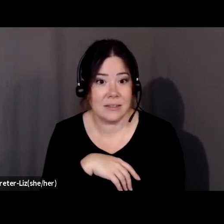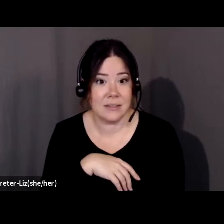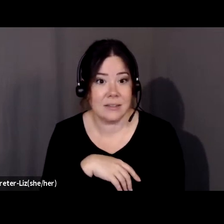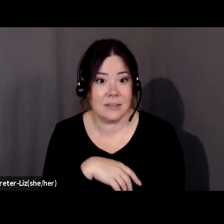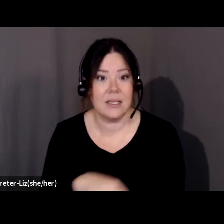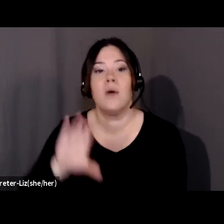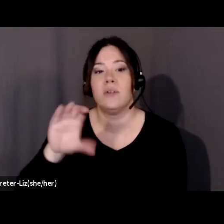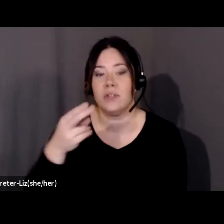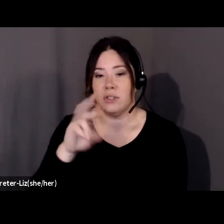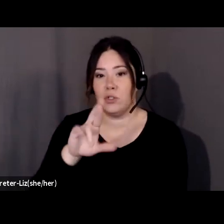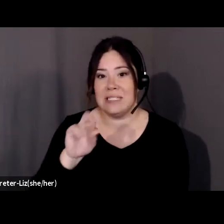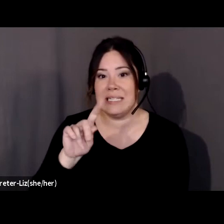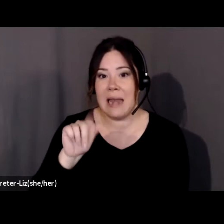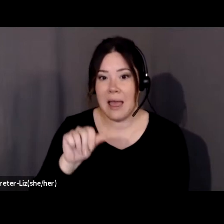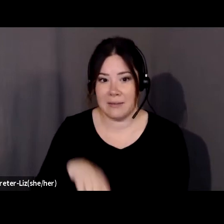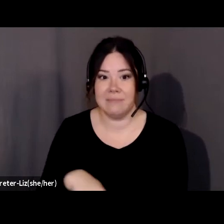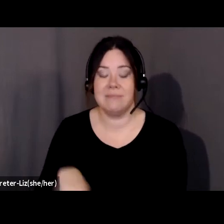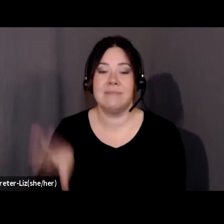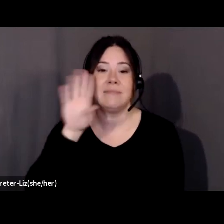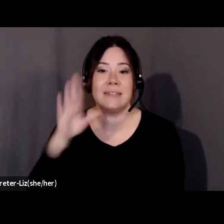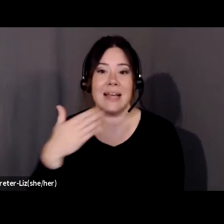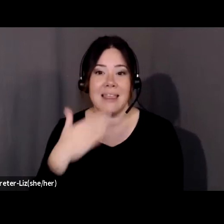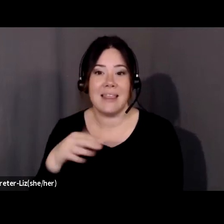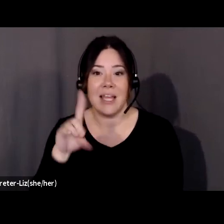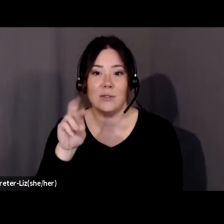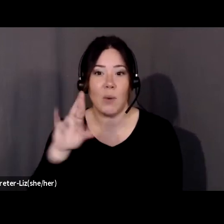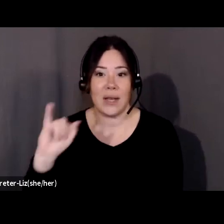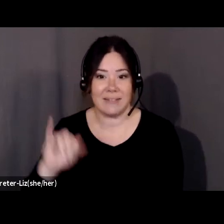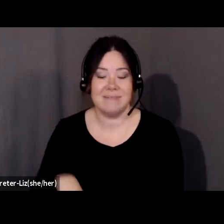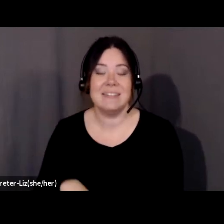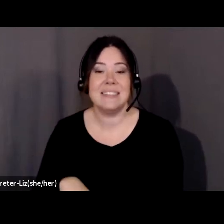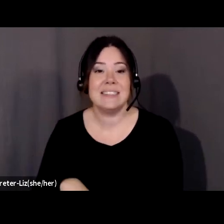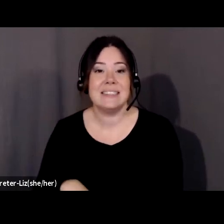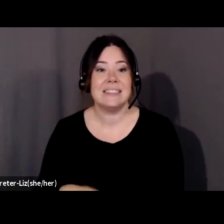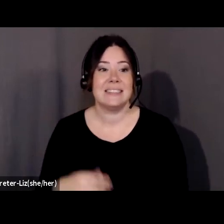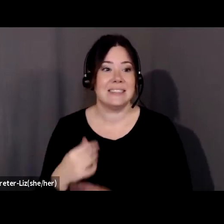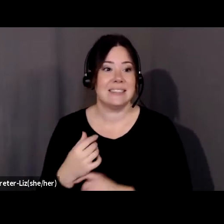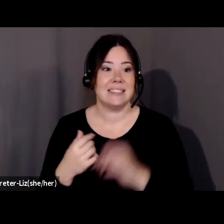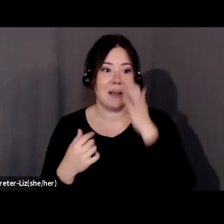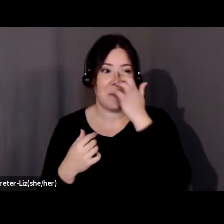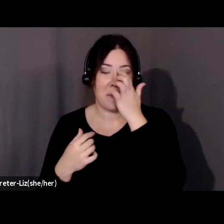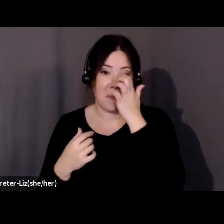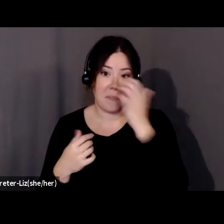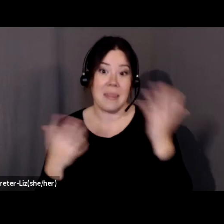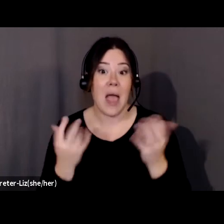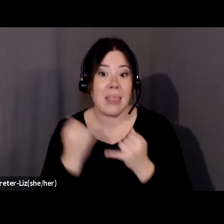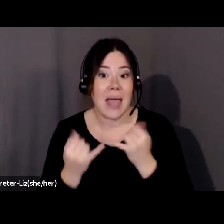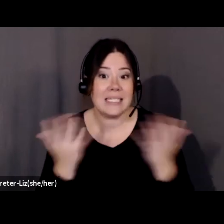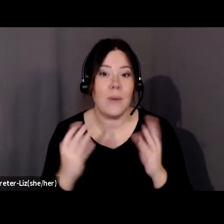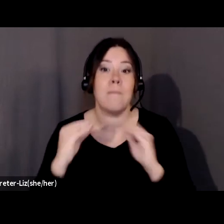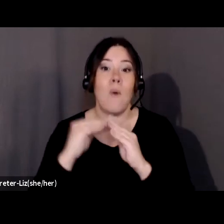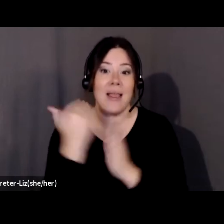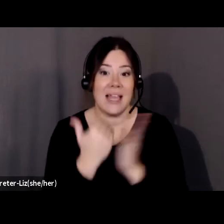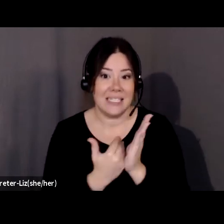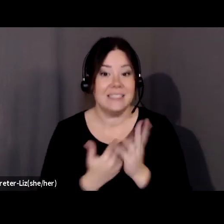Thank you, Dory. So the last here is more lessons, and be brave because it